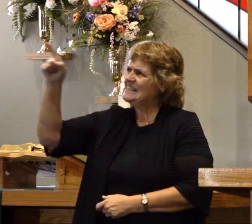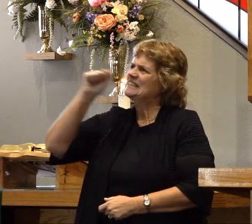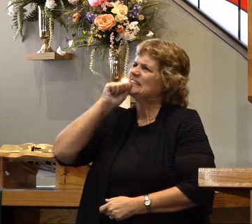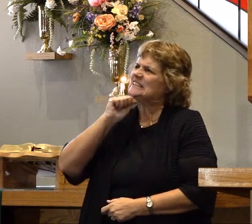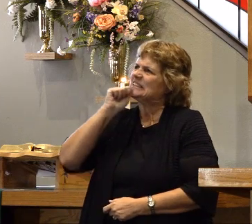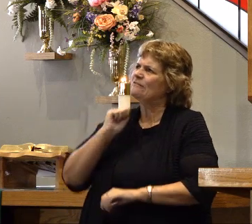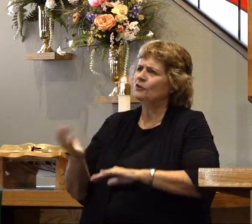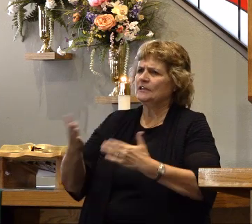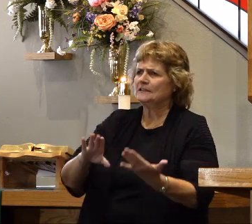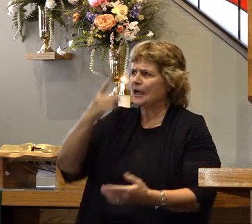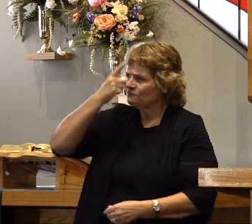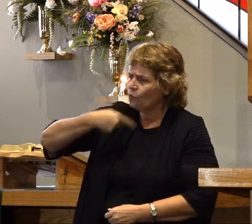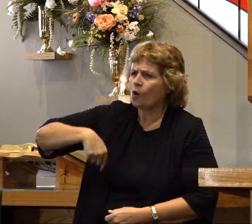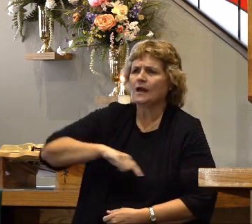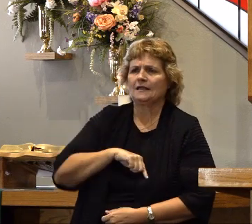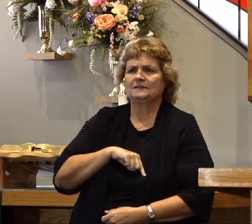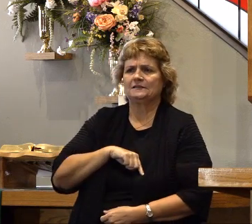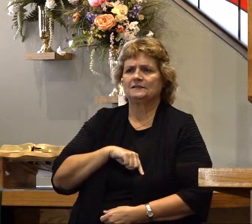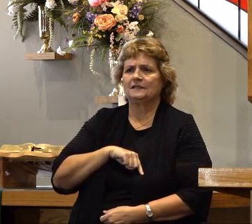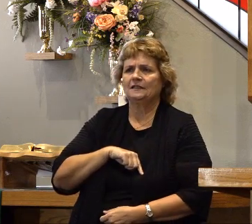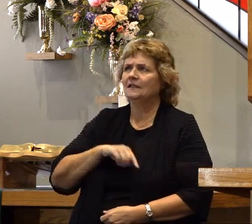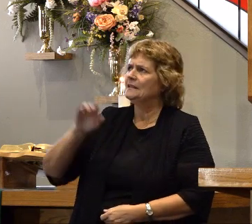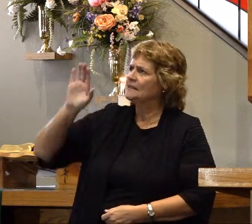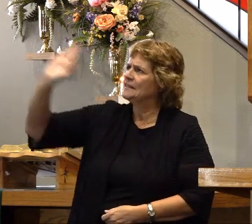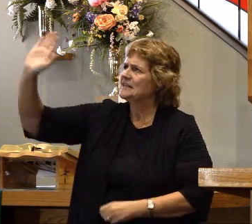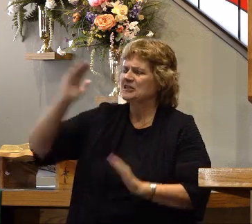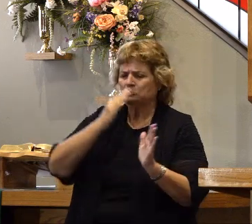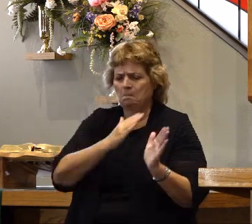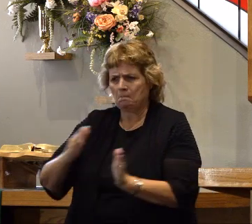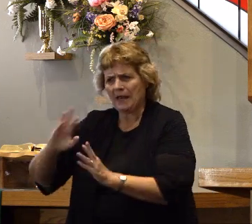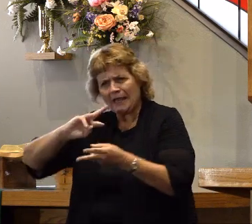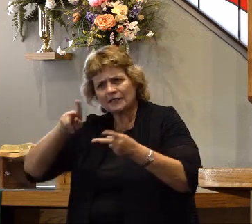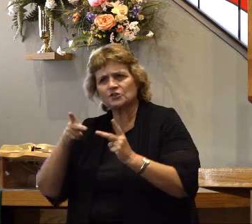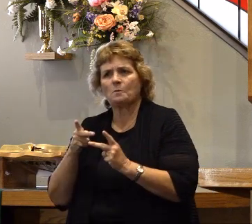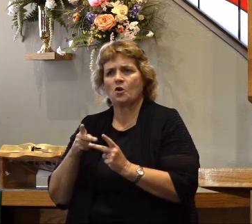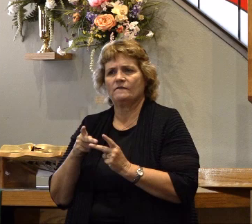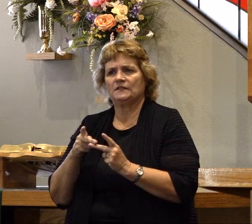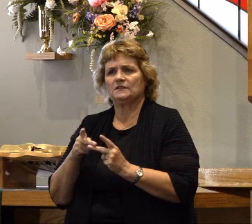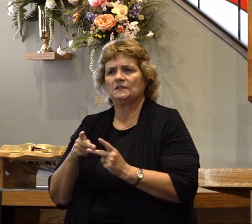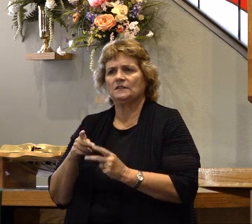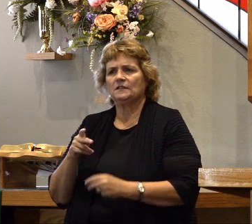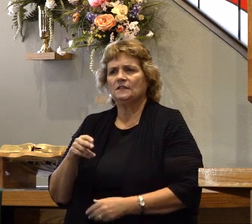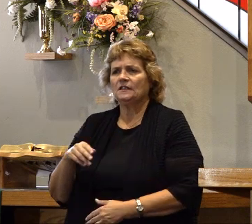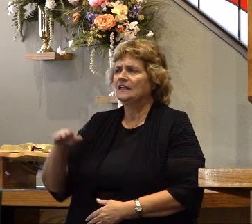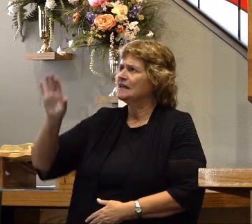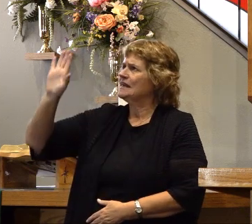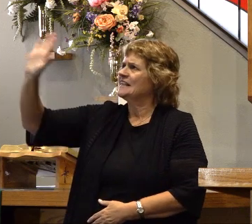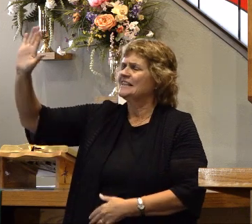is sufficient. His plan is perfect. His reward is ours.